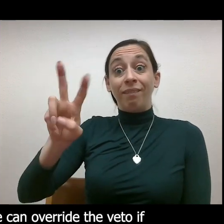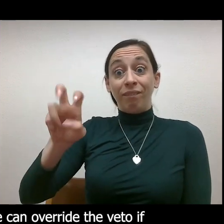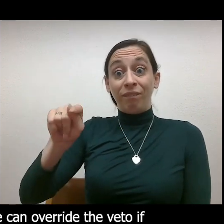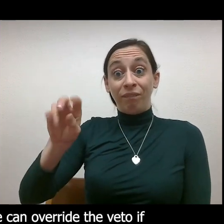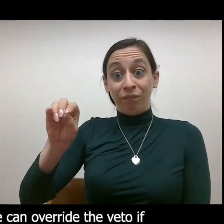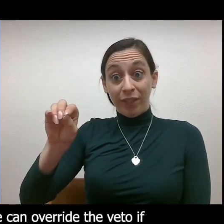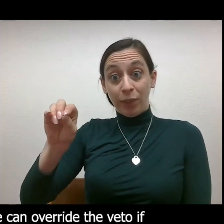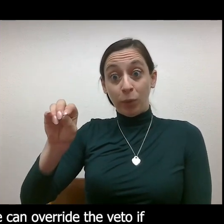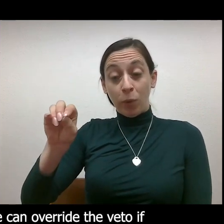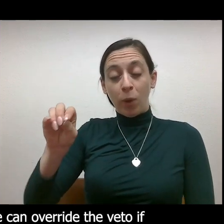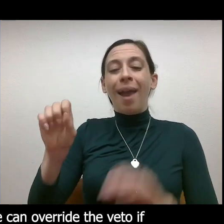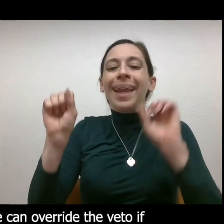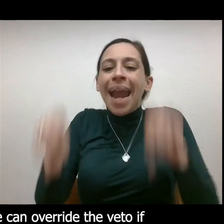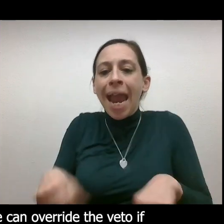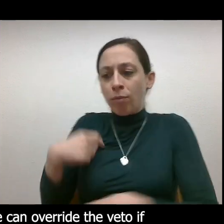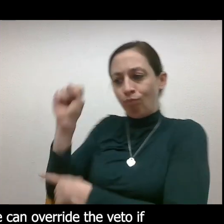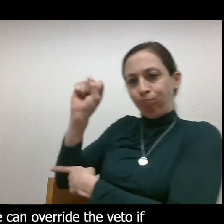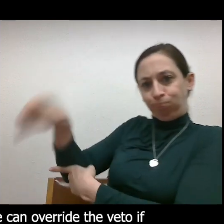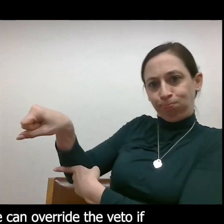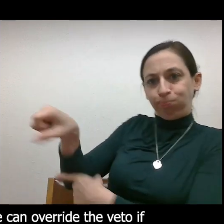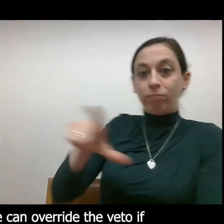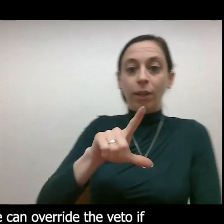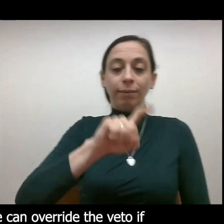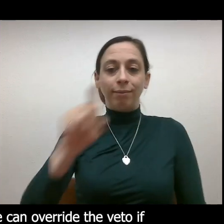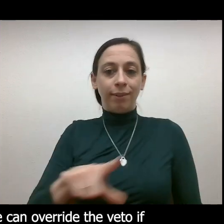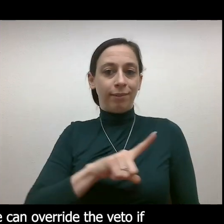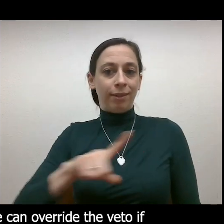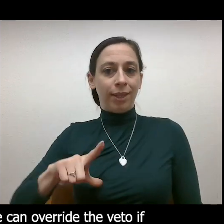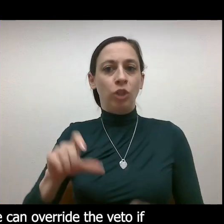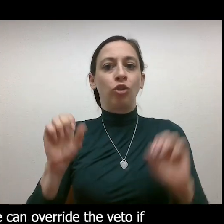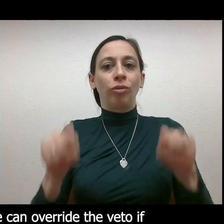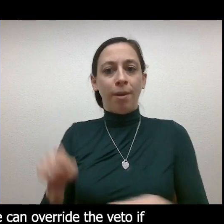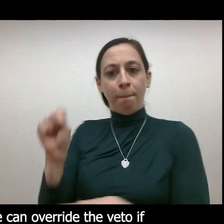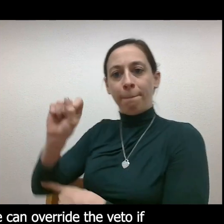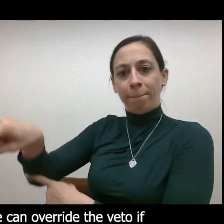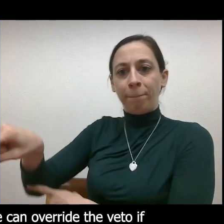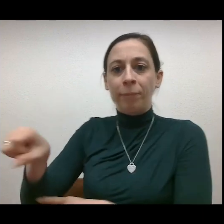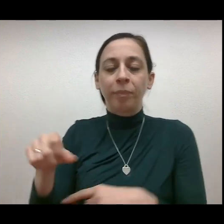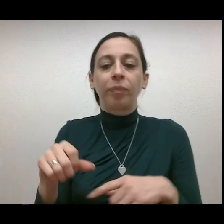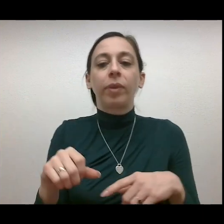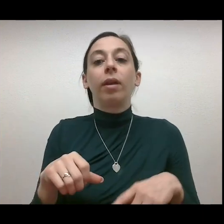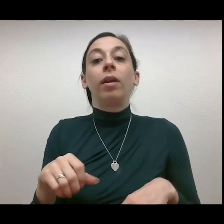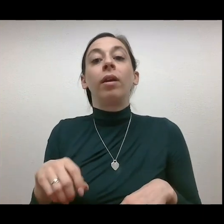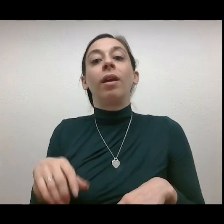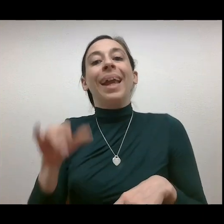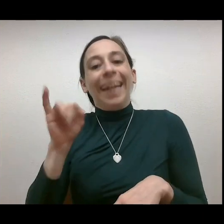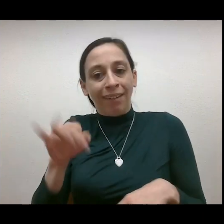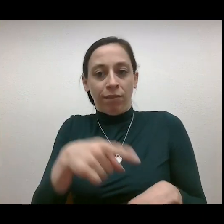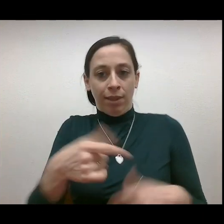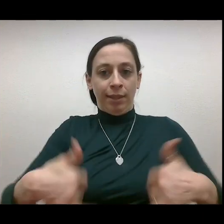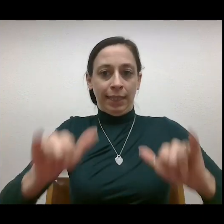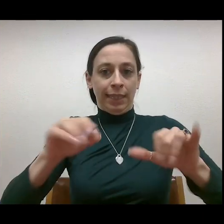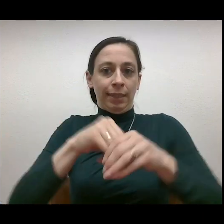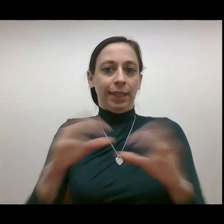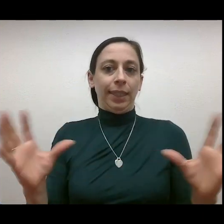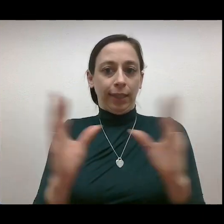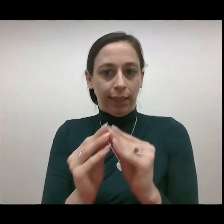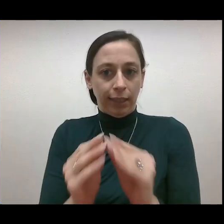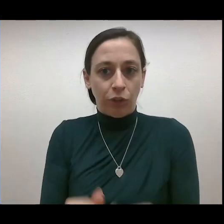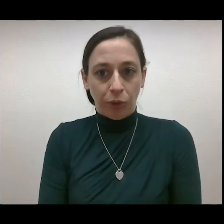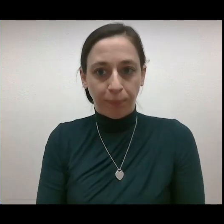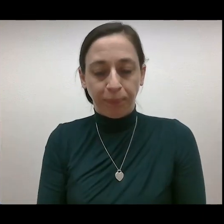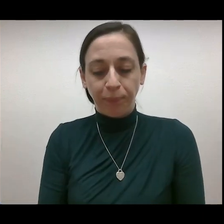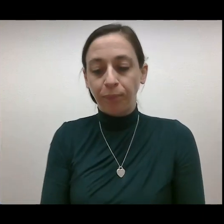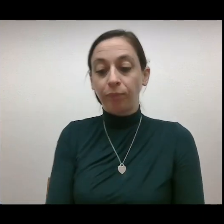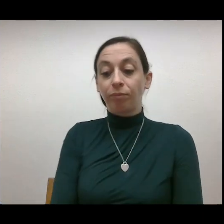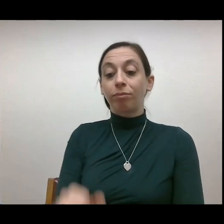If the governor vetoes it, the legislature can override the veto if they are still in session. If they